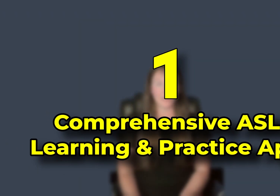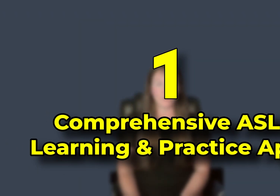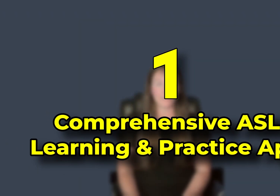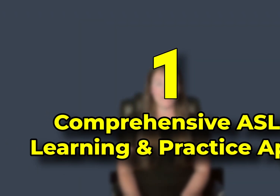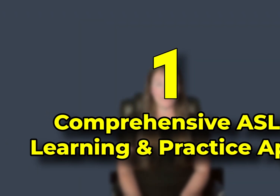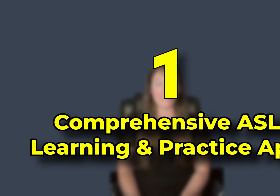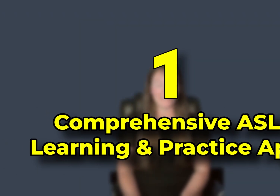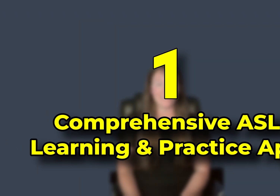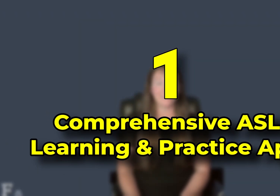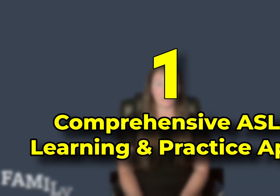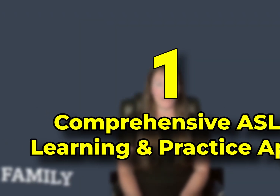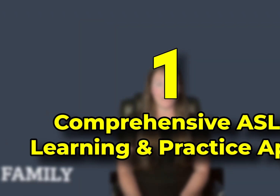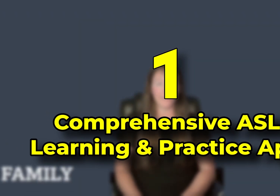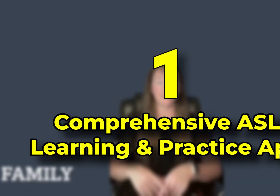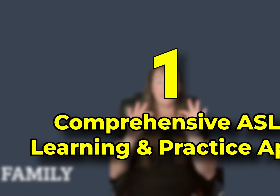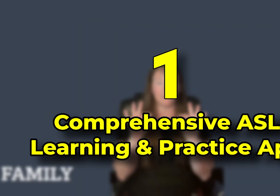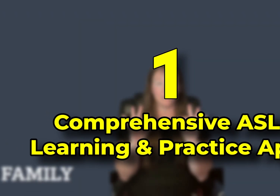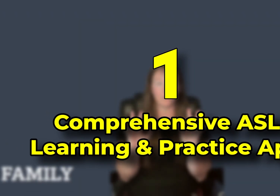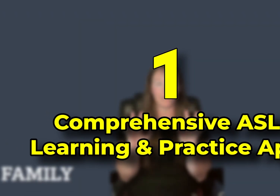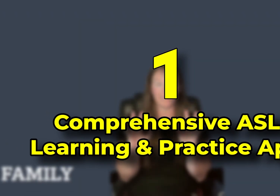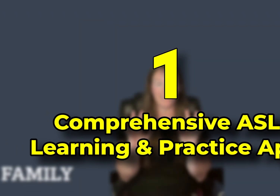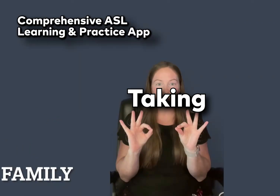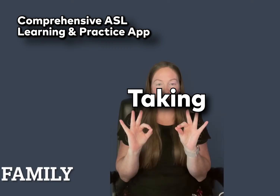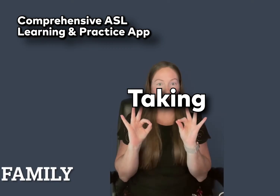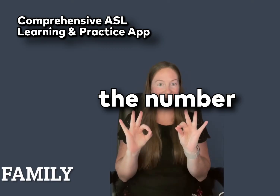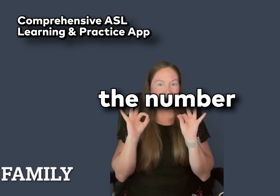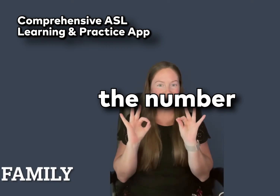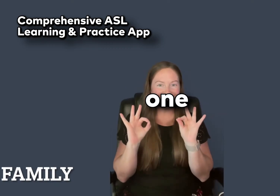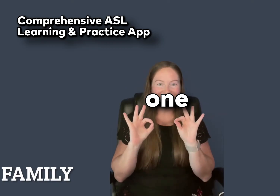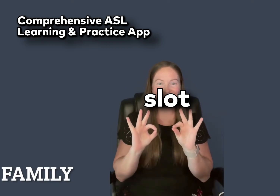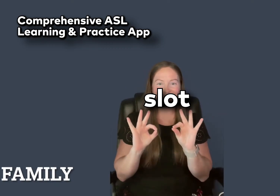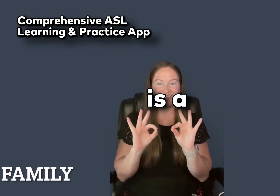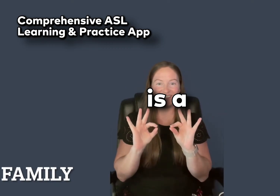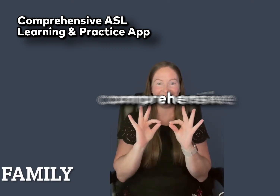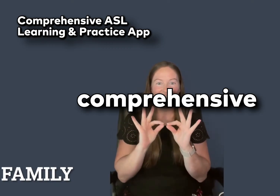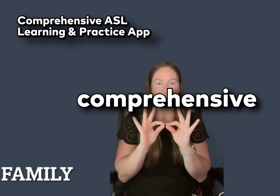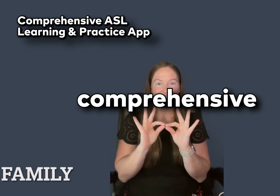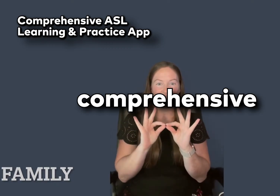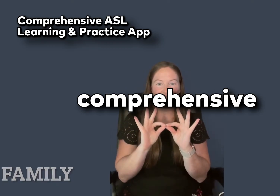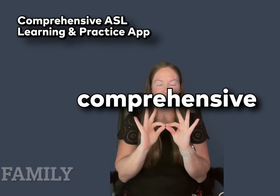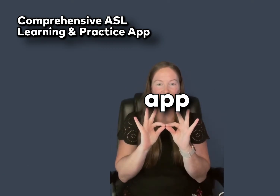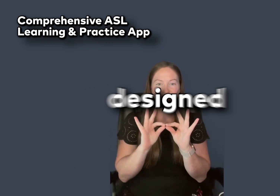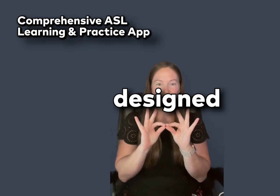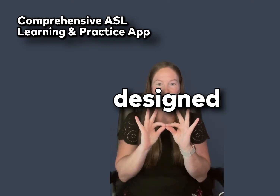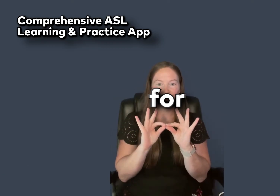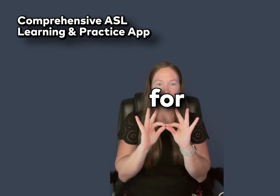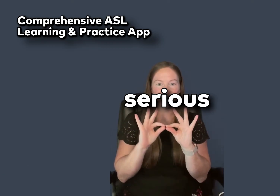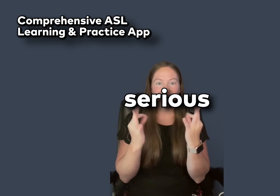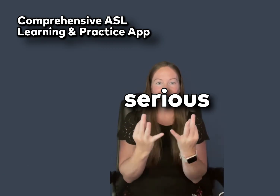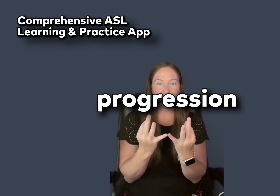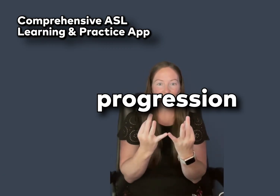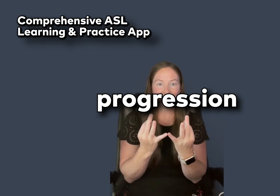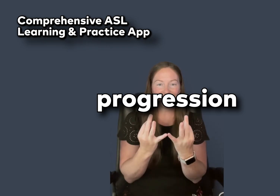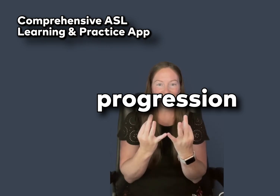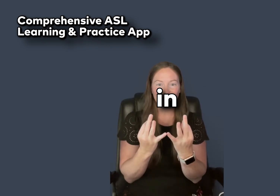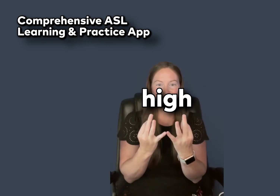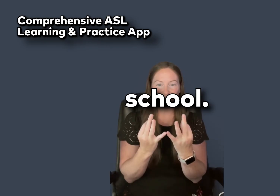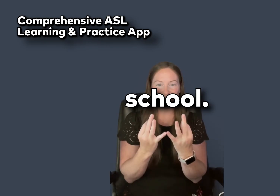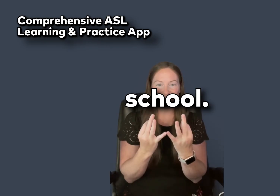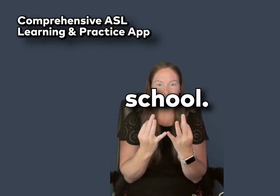Comprehensive ASL Learning and Practice App. Taking the number 1 slot is a comprehensive app designed for serious progression in ASL.